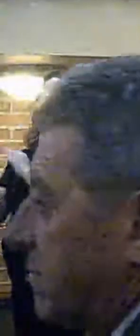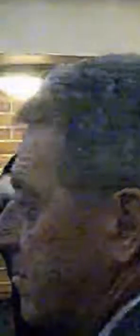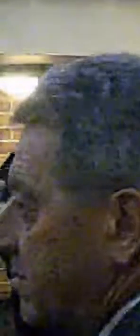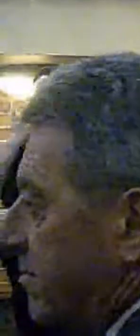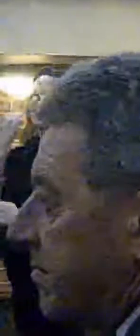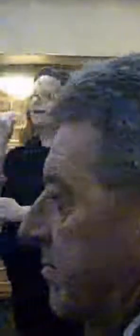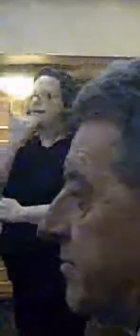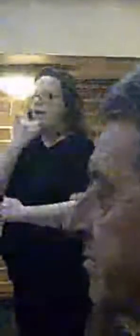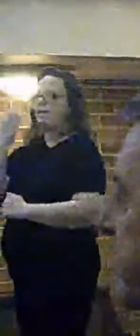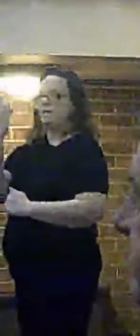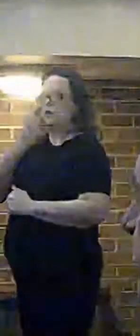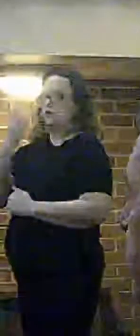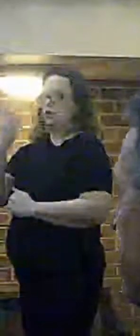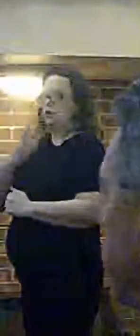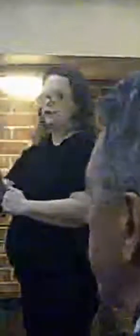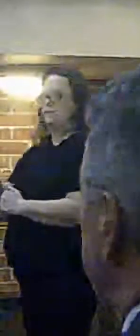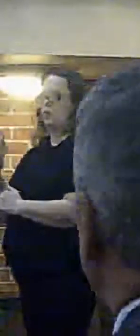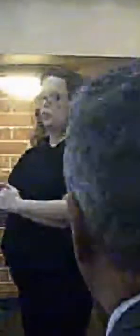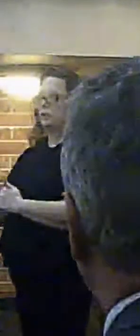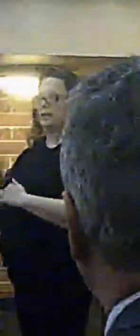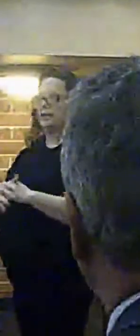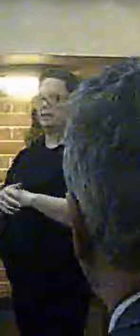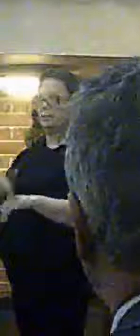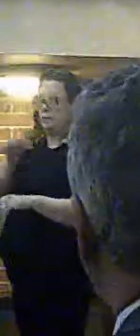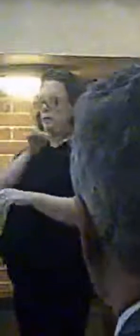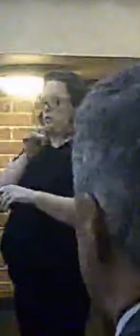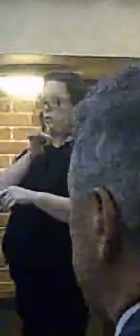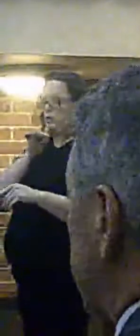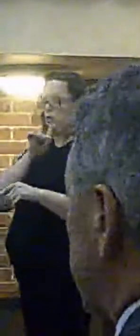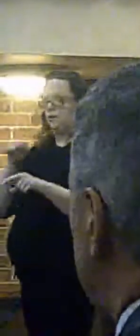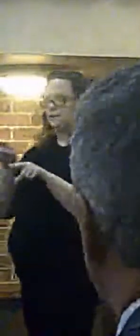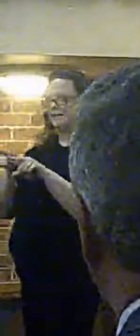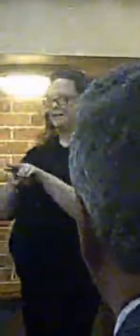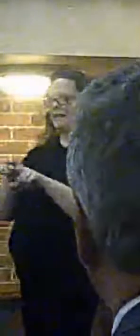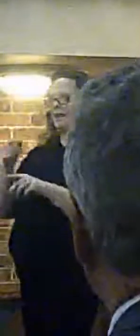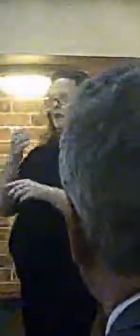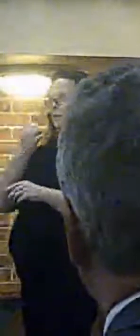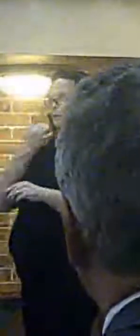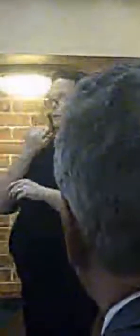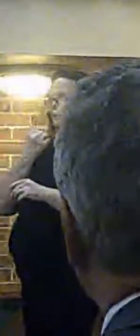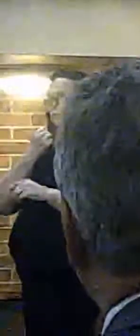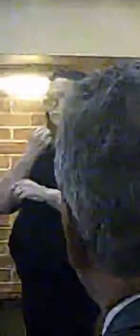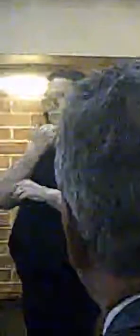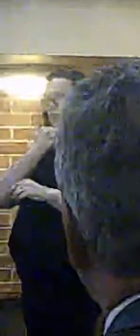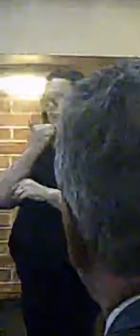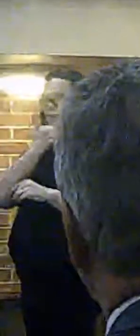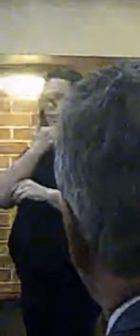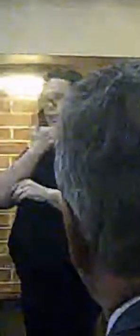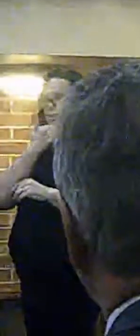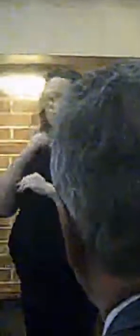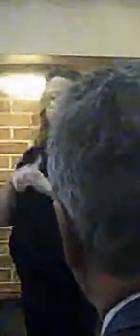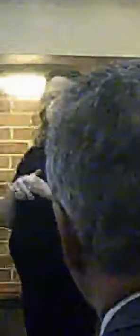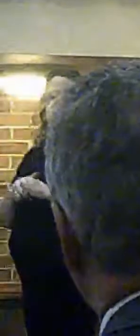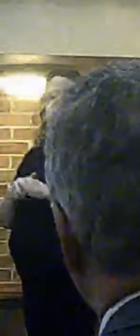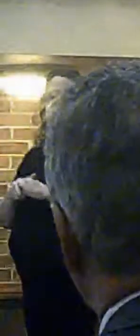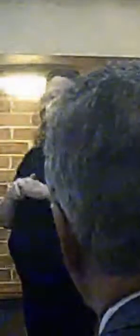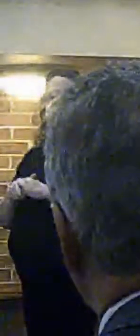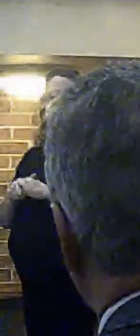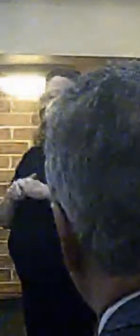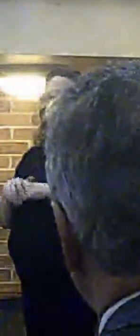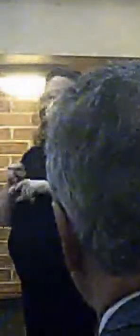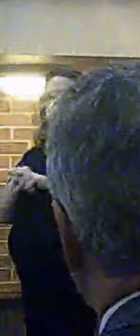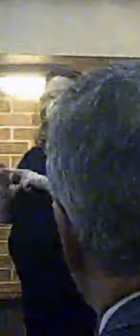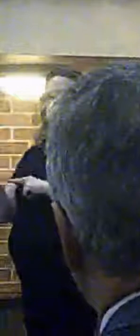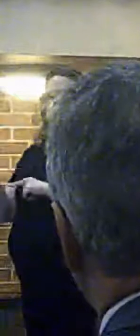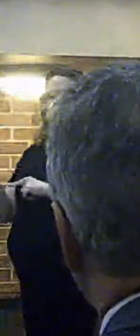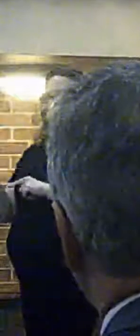for 13-14. So we used the same data to be consistent. We used the same, and try to keep it